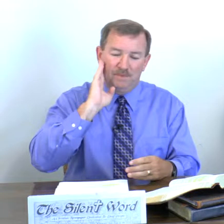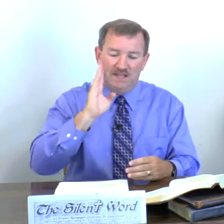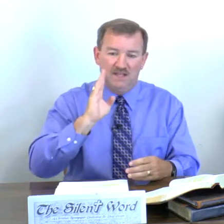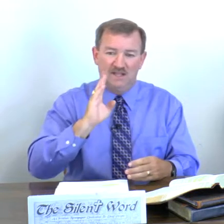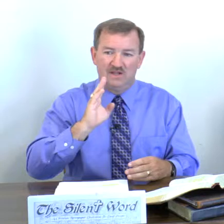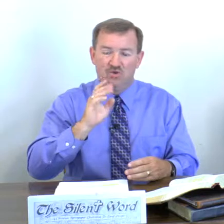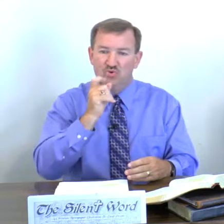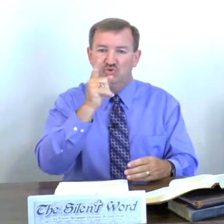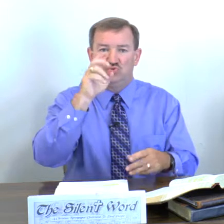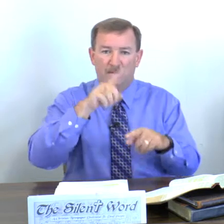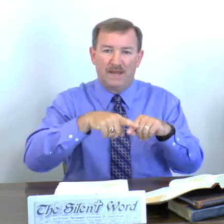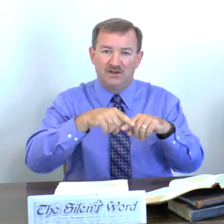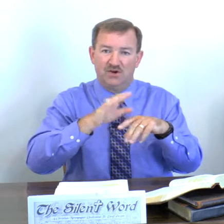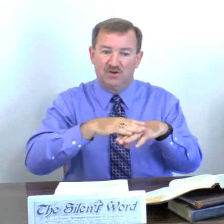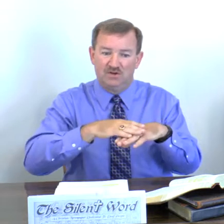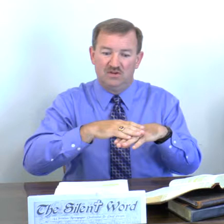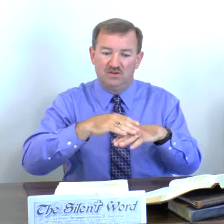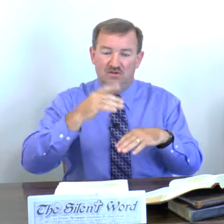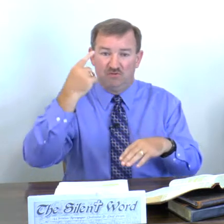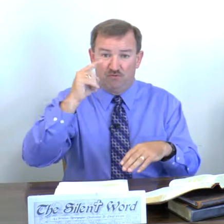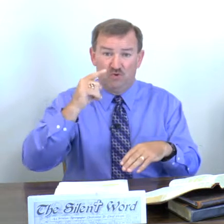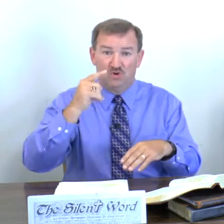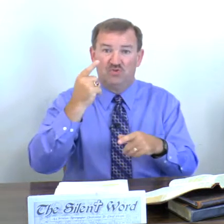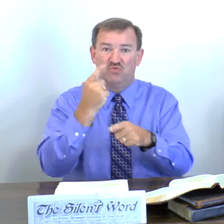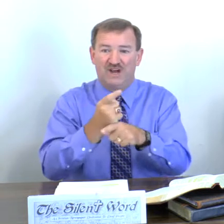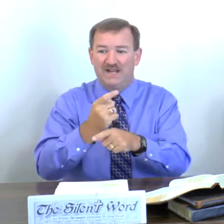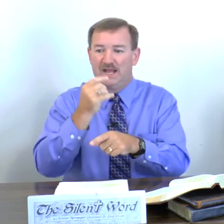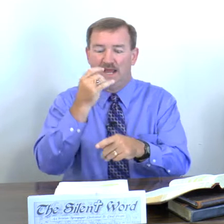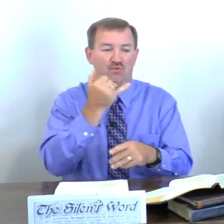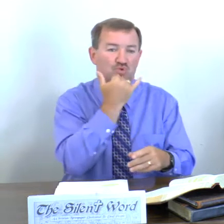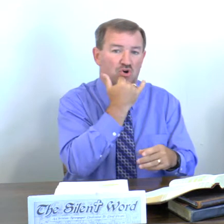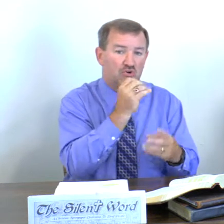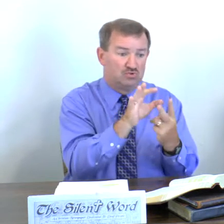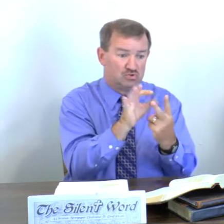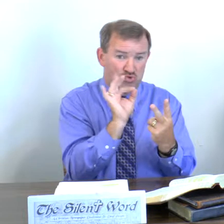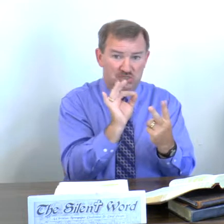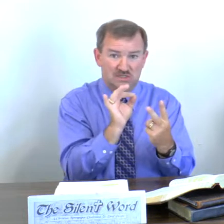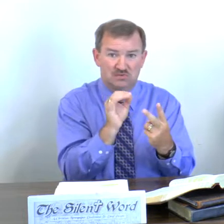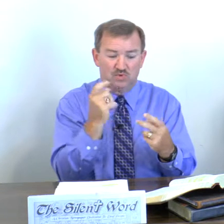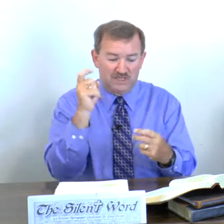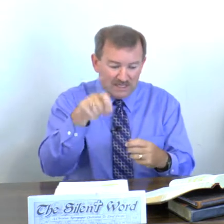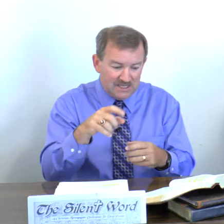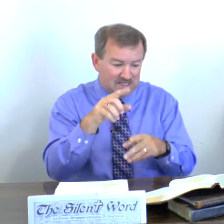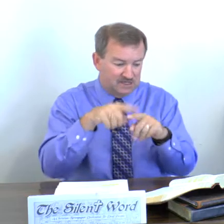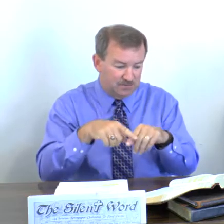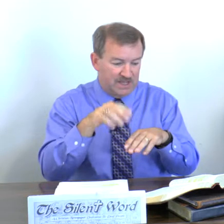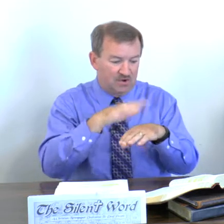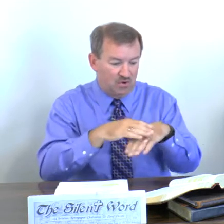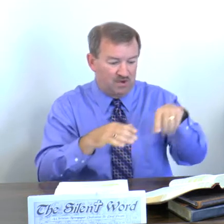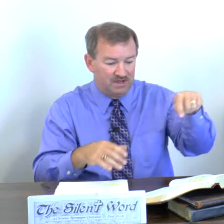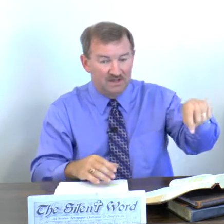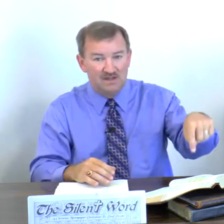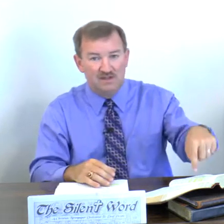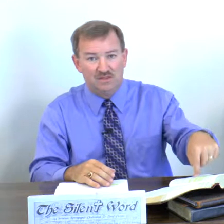be who you depend on for right and wrong choices. We need to depend on